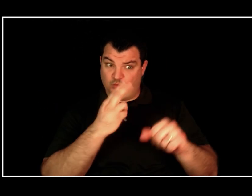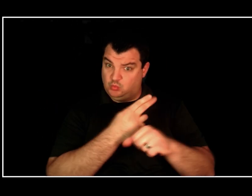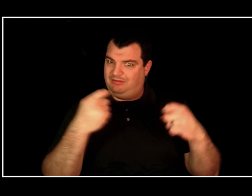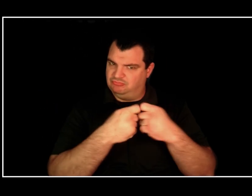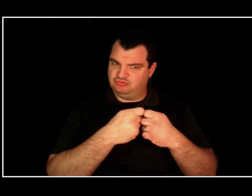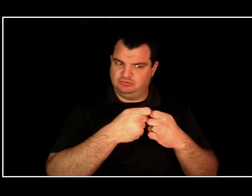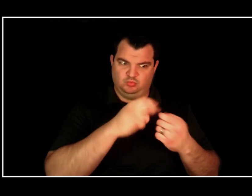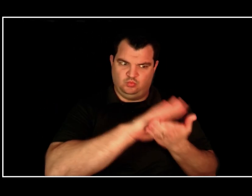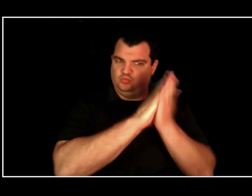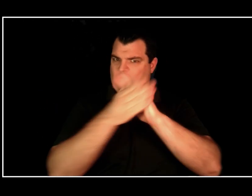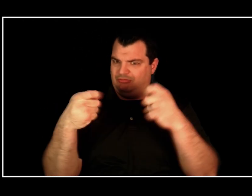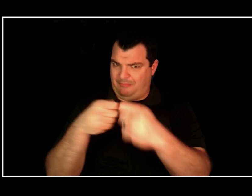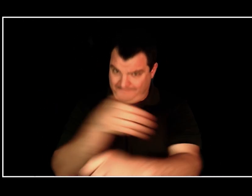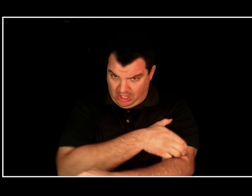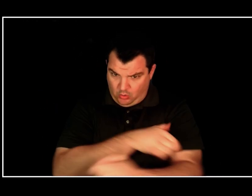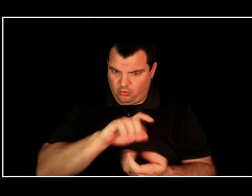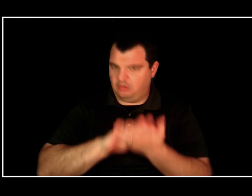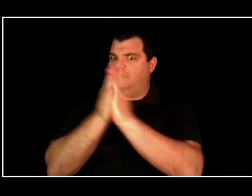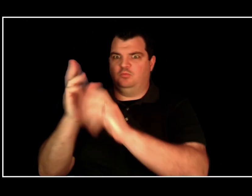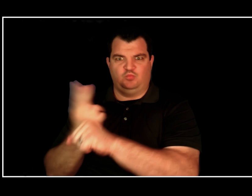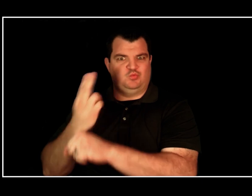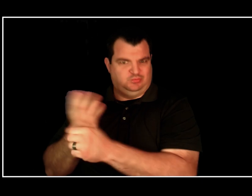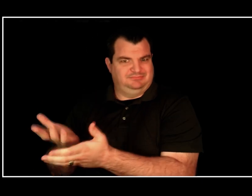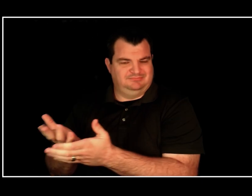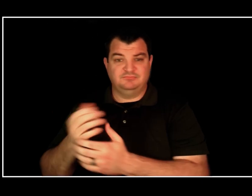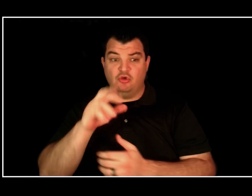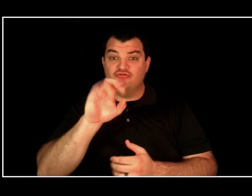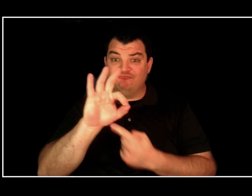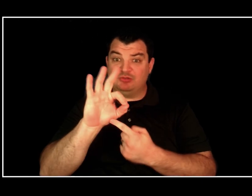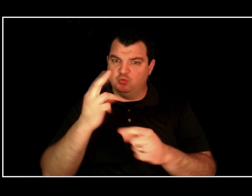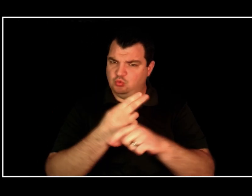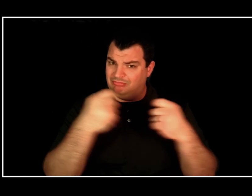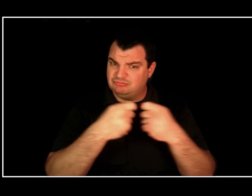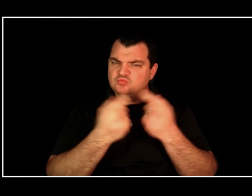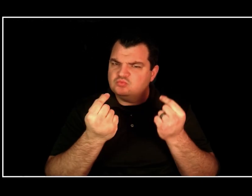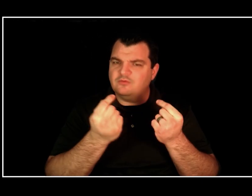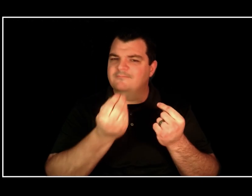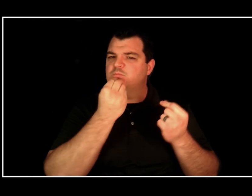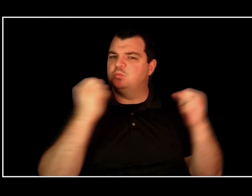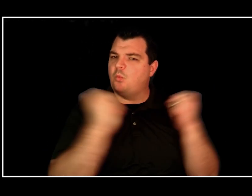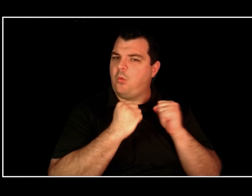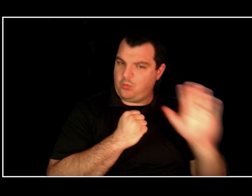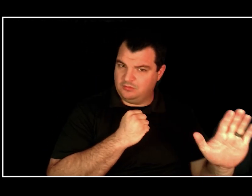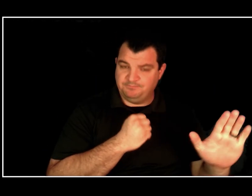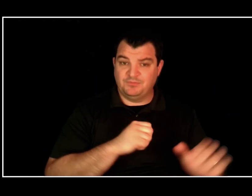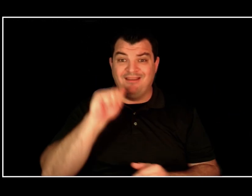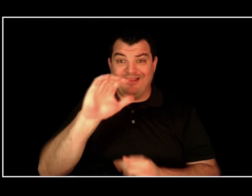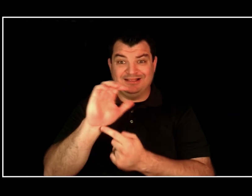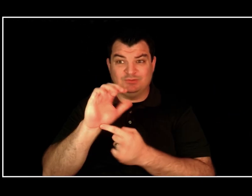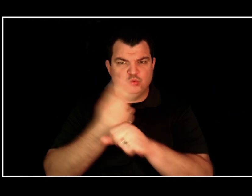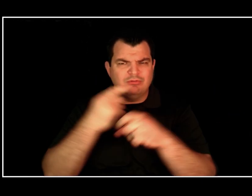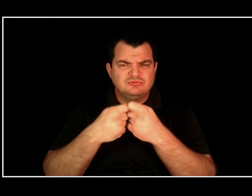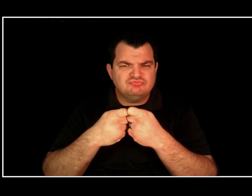Appliances use electricity by turning electric power into something useful. A refrigerator uses electricity to keep food cold.